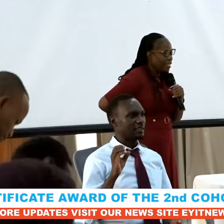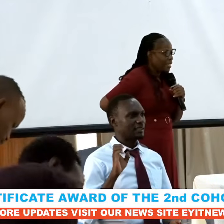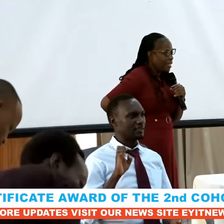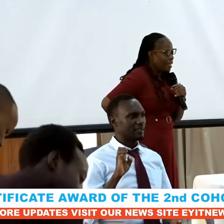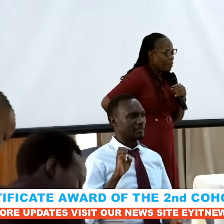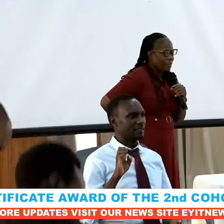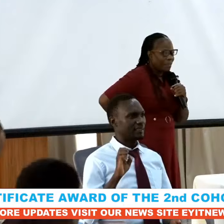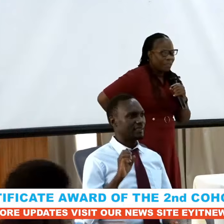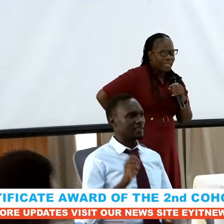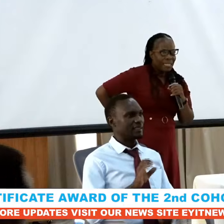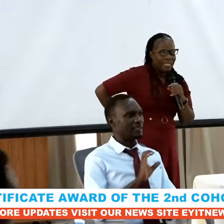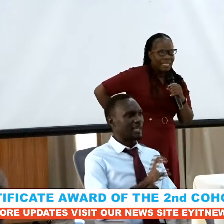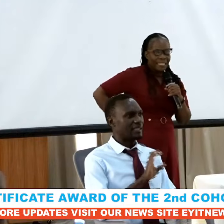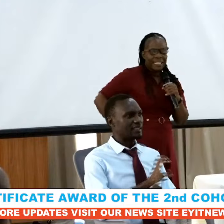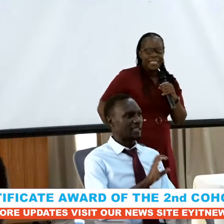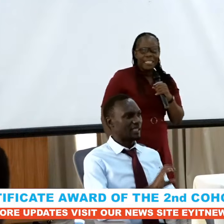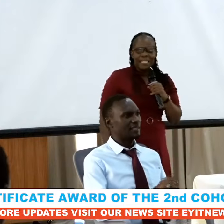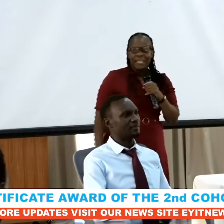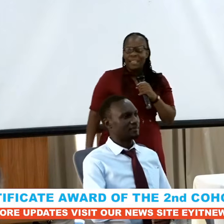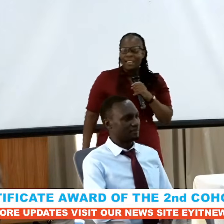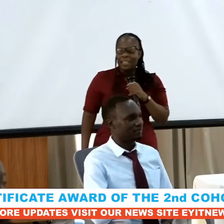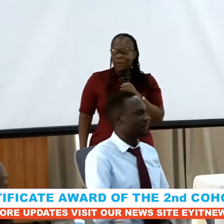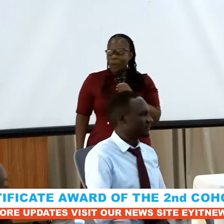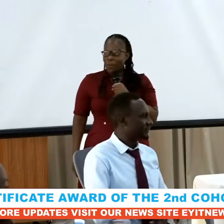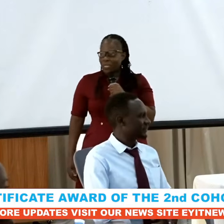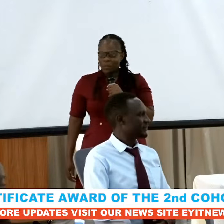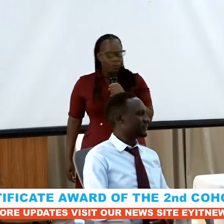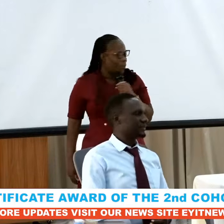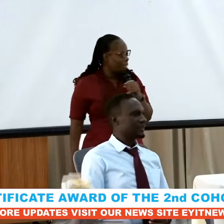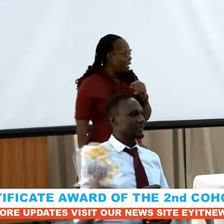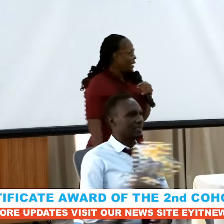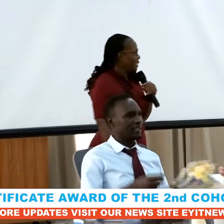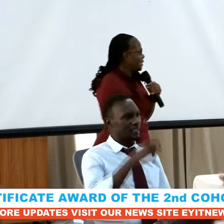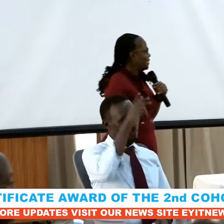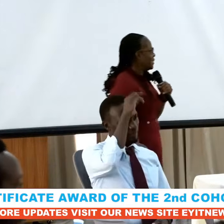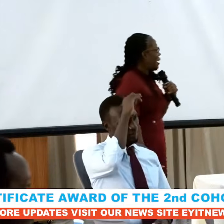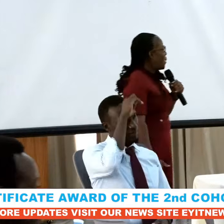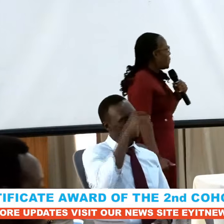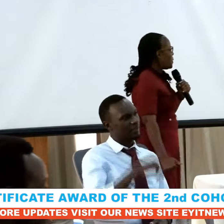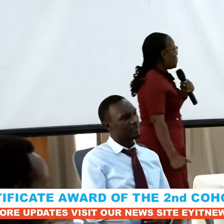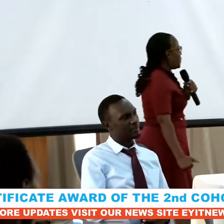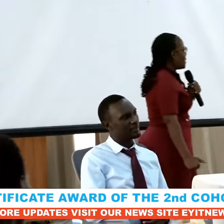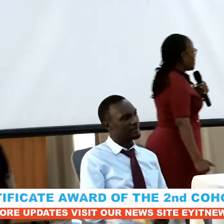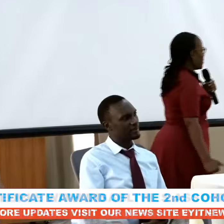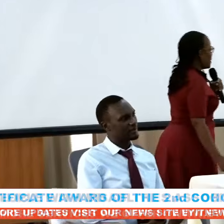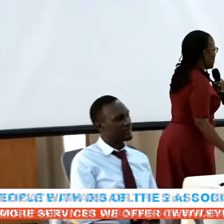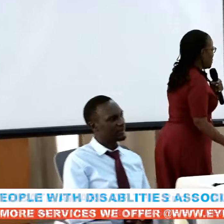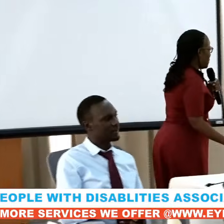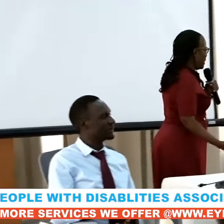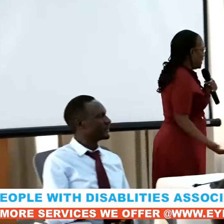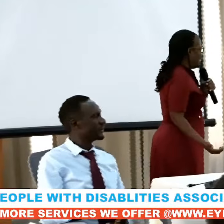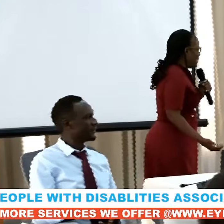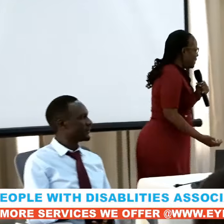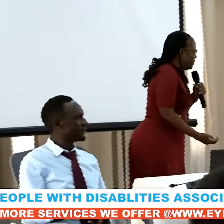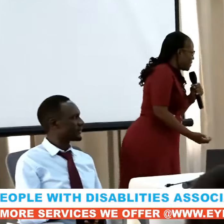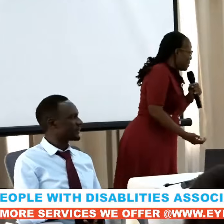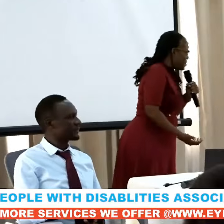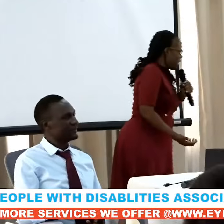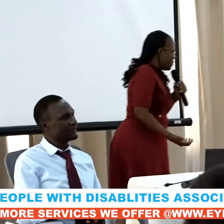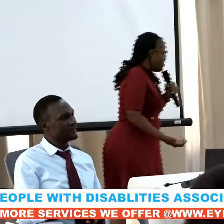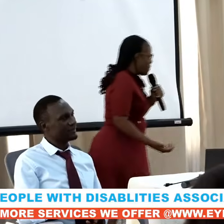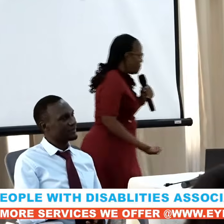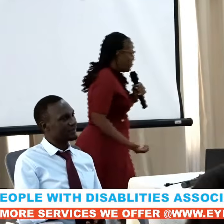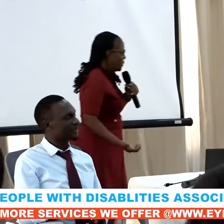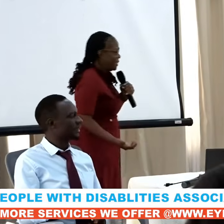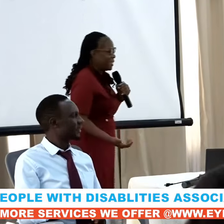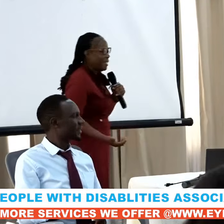Madam Stella, the graduates of today. by the powers entrusted to me. DVC, I'm taking